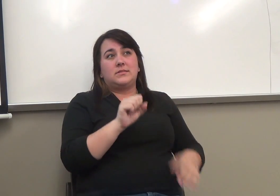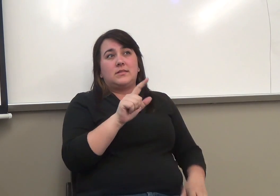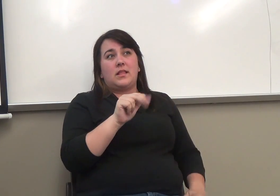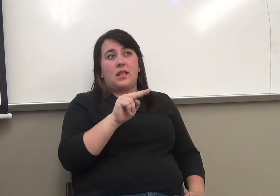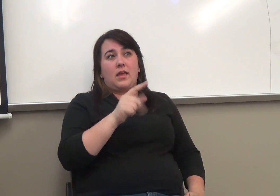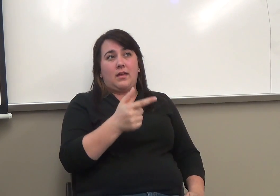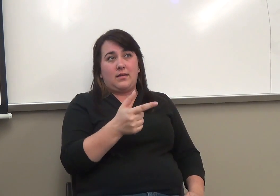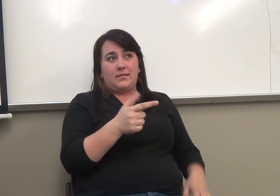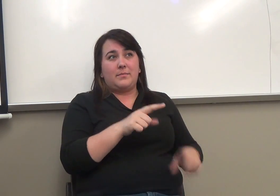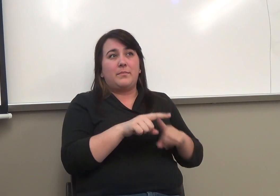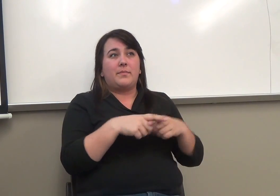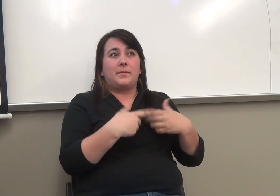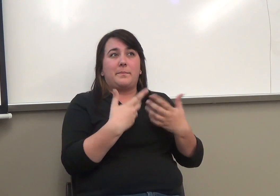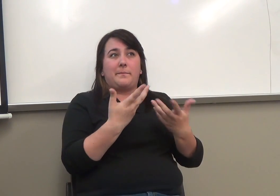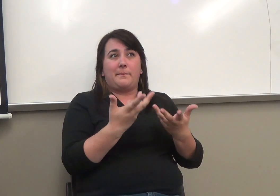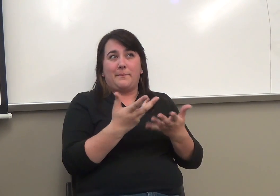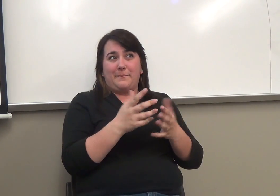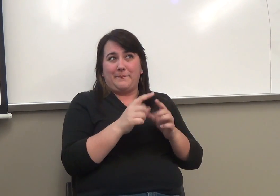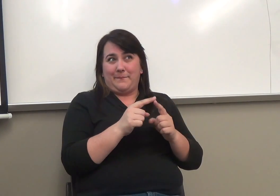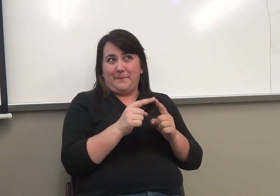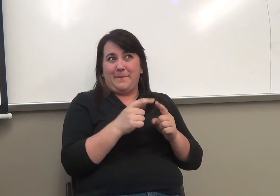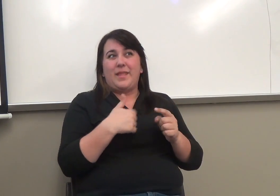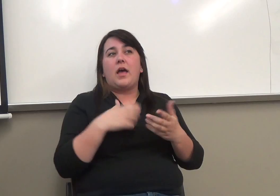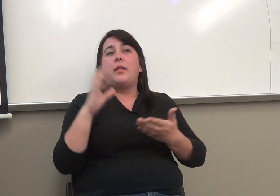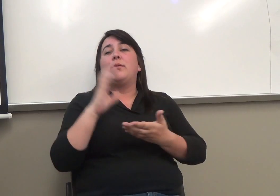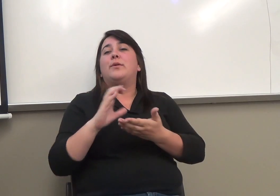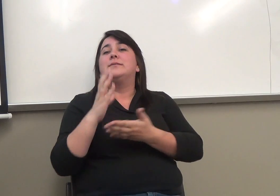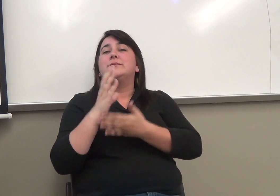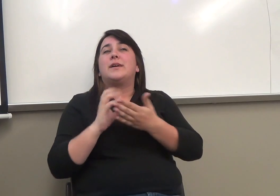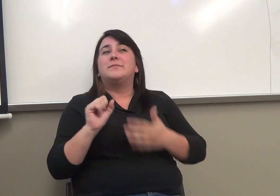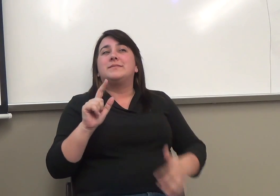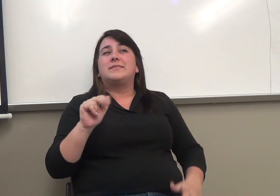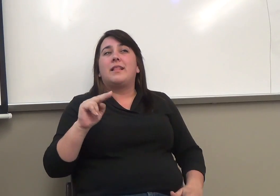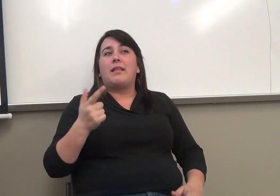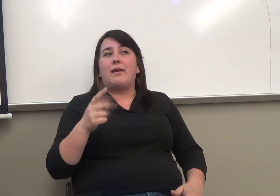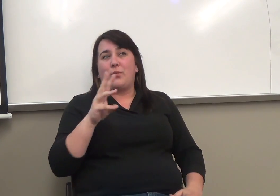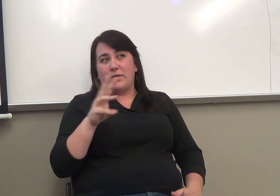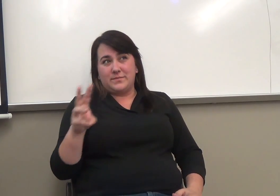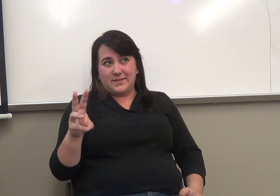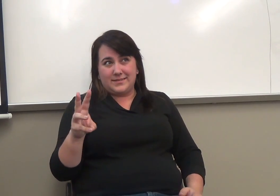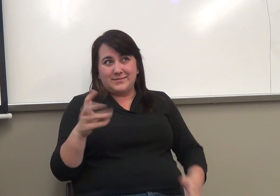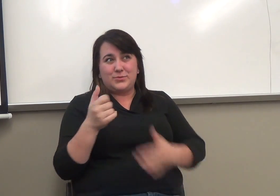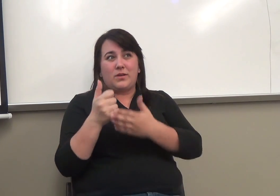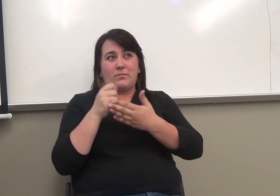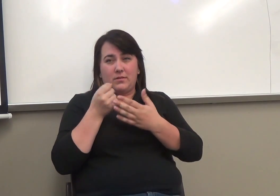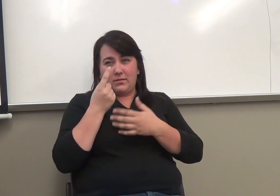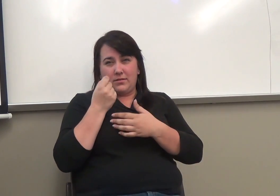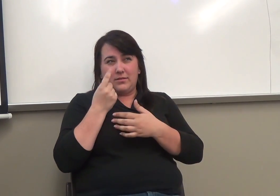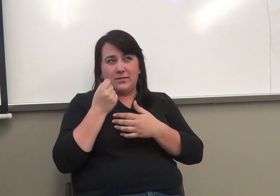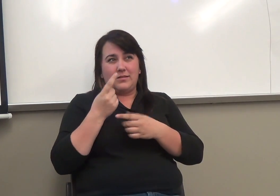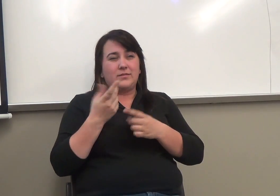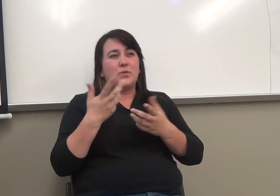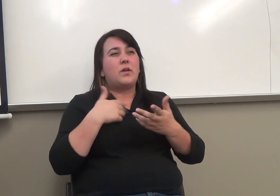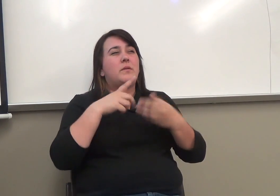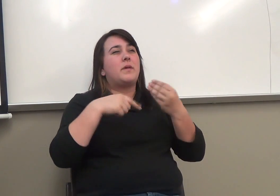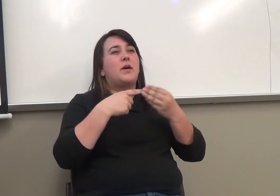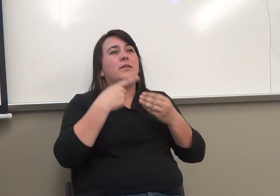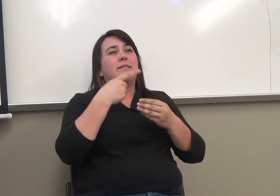you know, I looked up some slang sites, Okay, what about this usage?